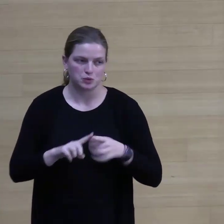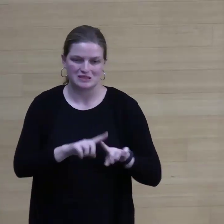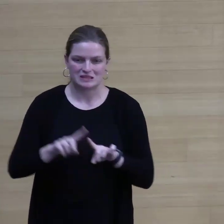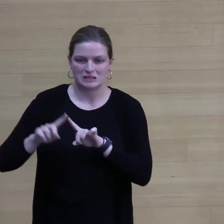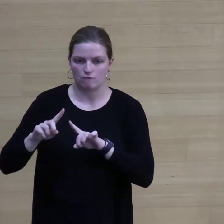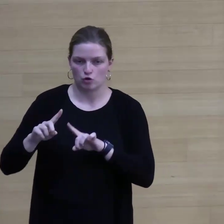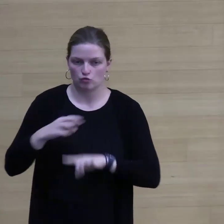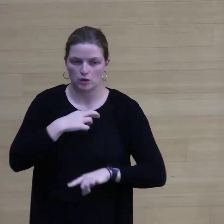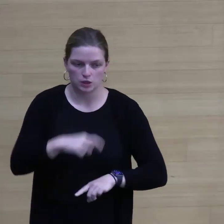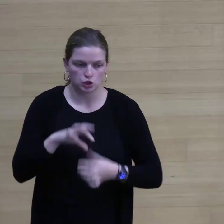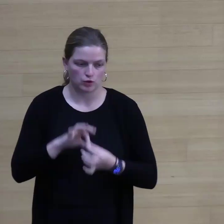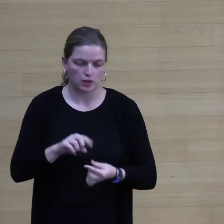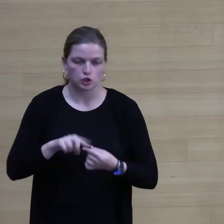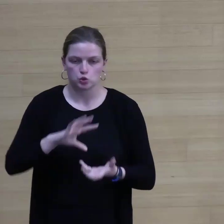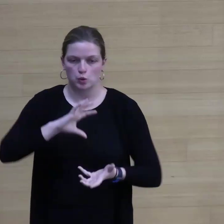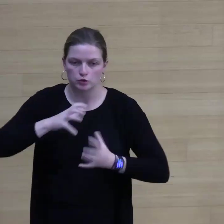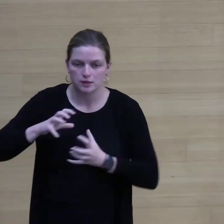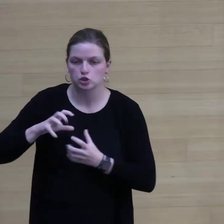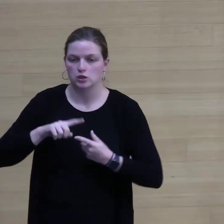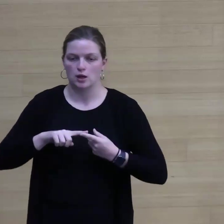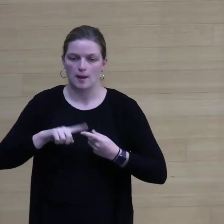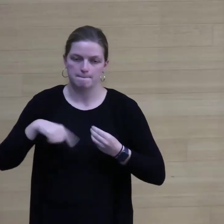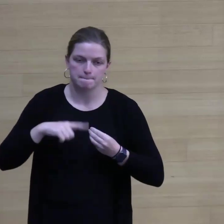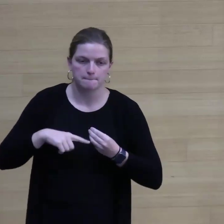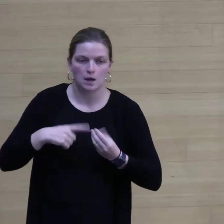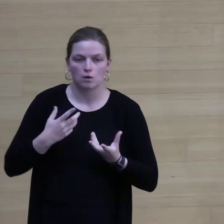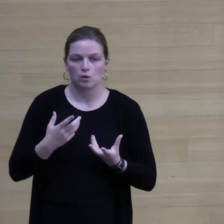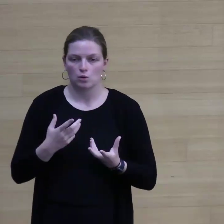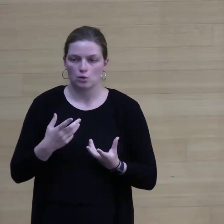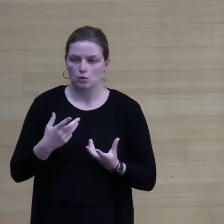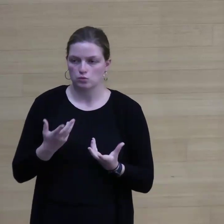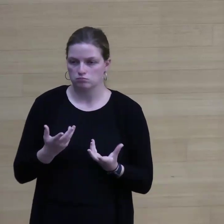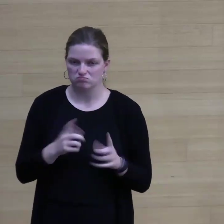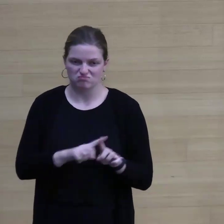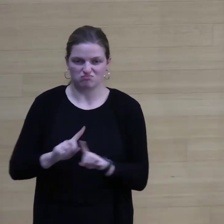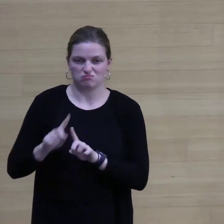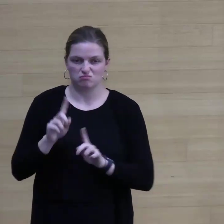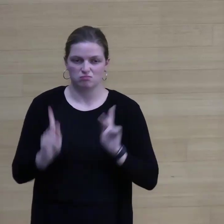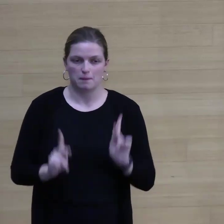different faiths about intersectionality, about the wholeness of people.